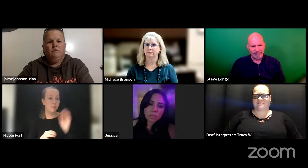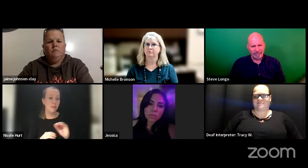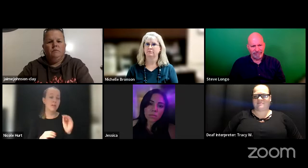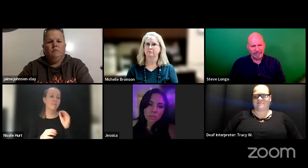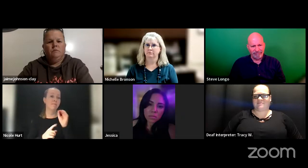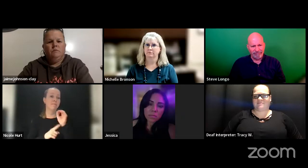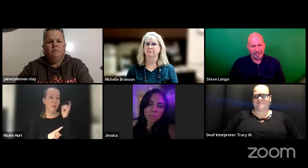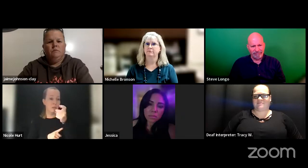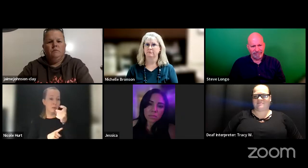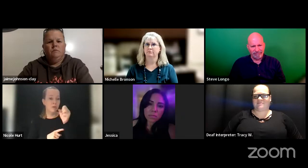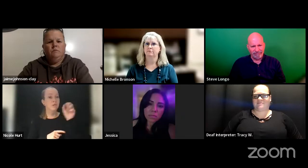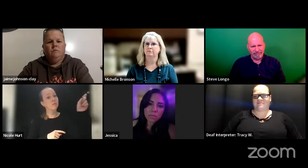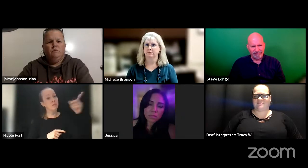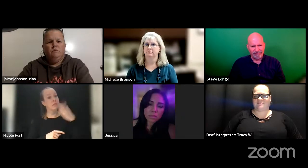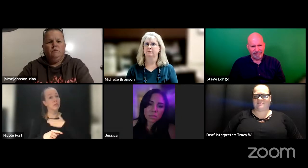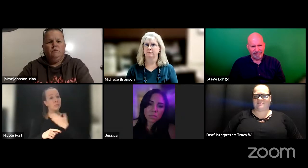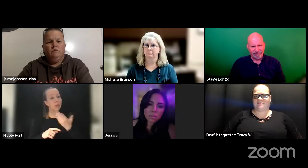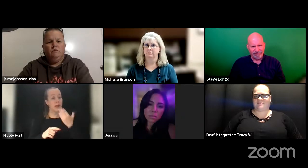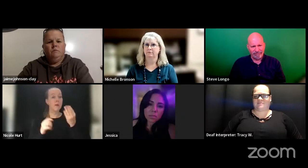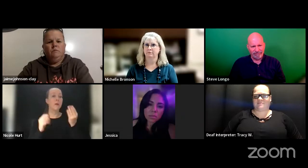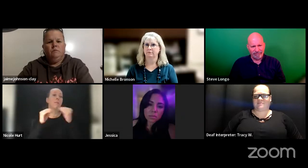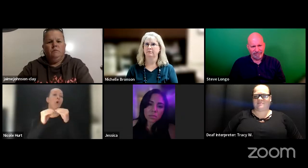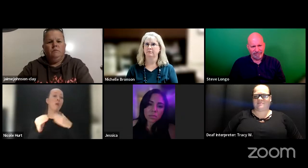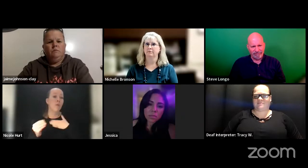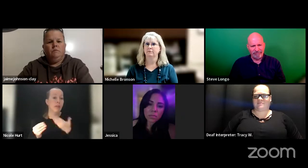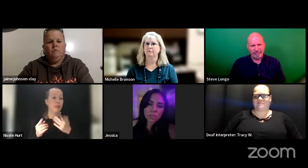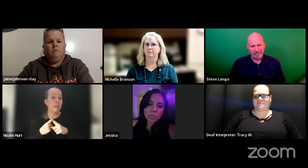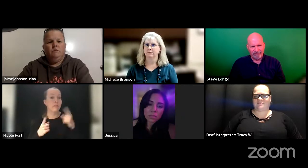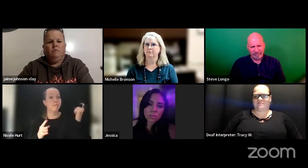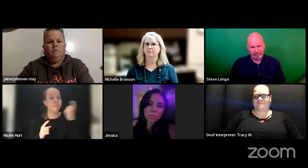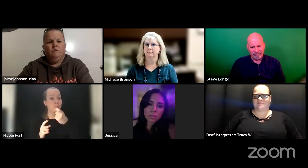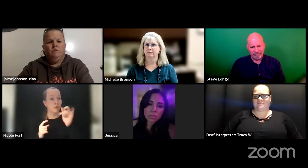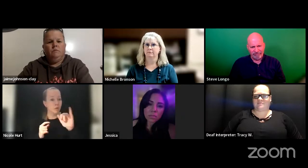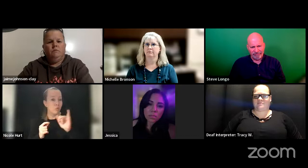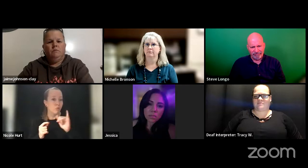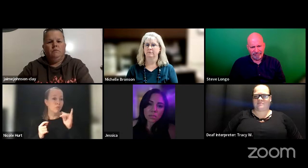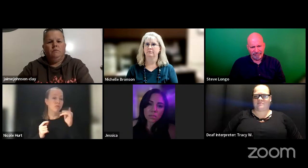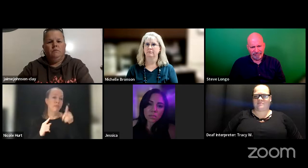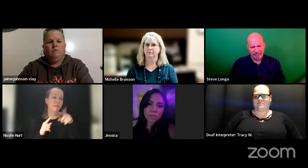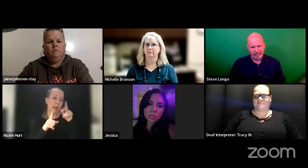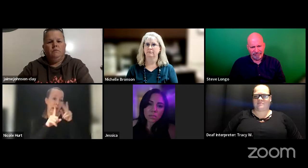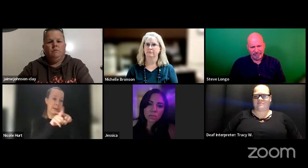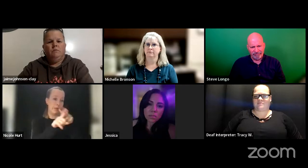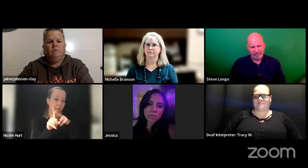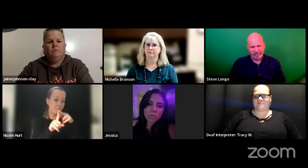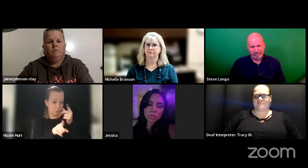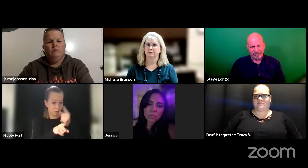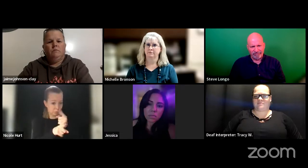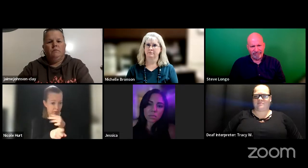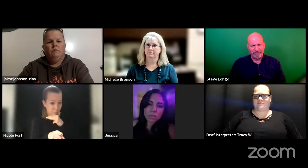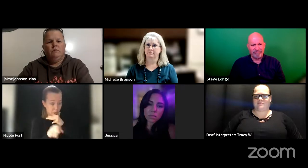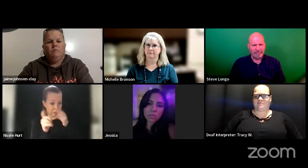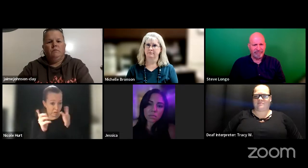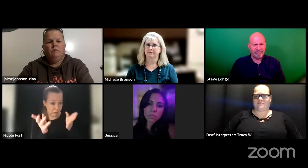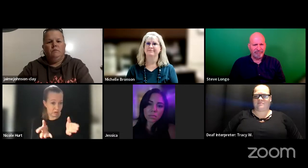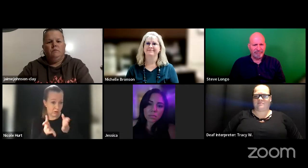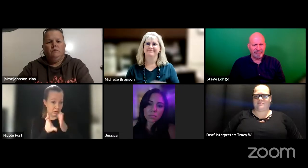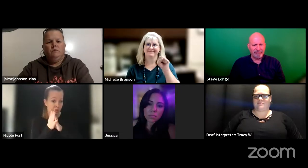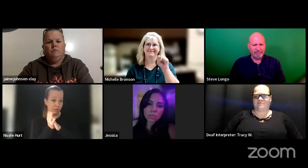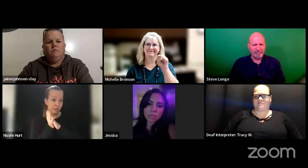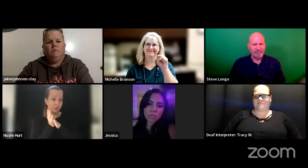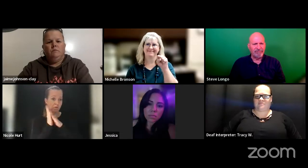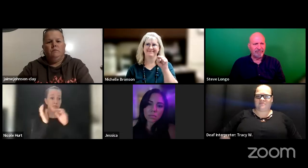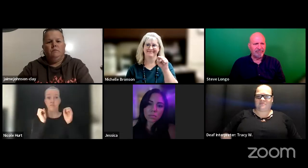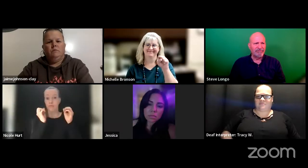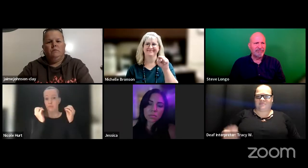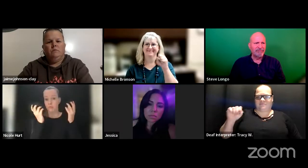the organization, and shows that we have the support of the board to the